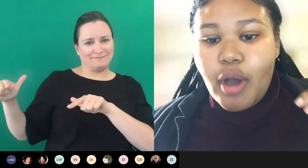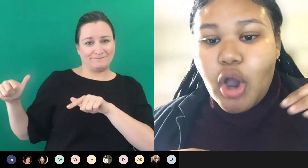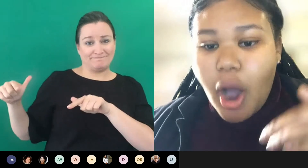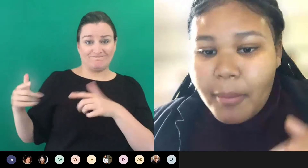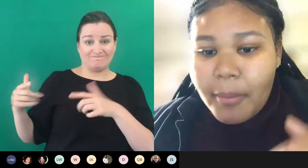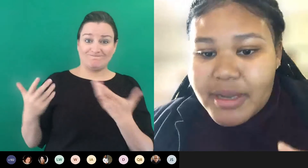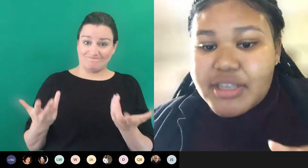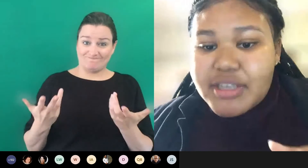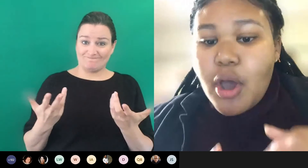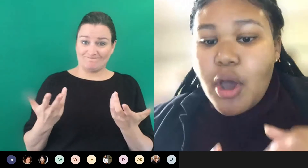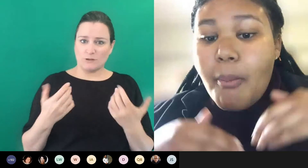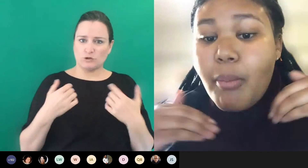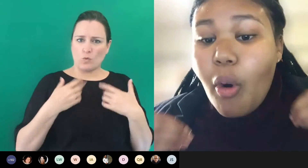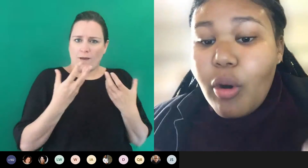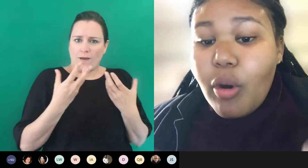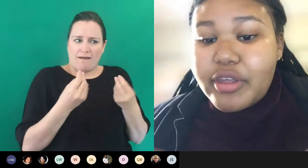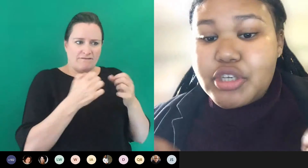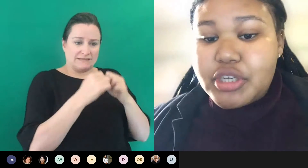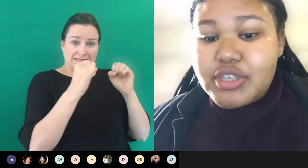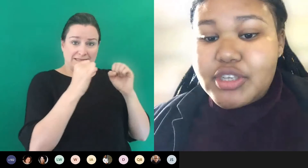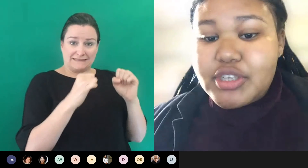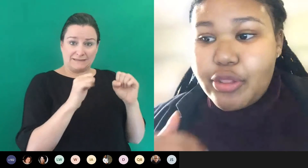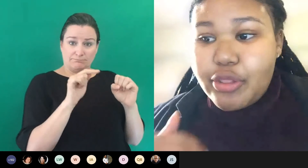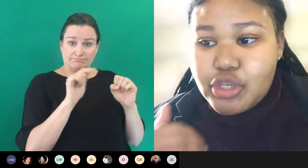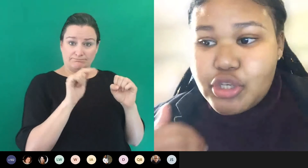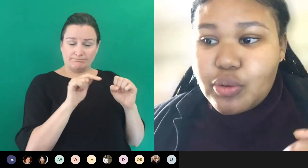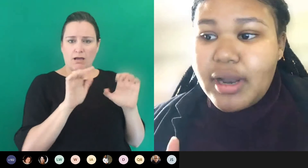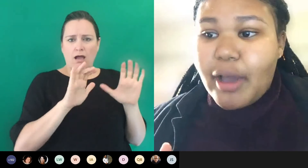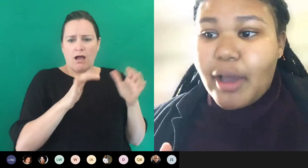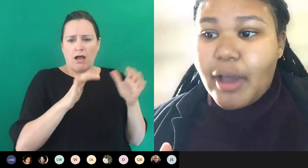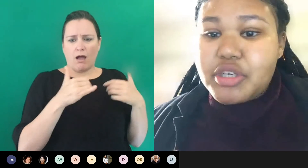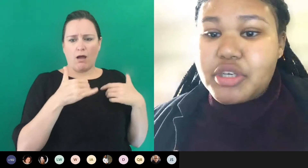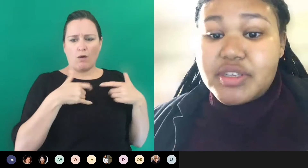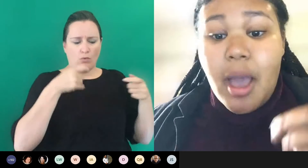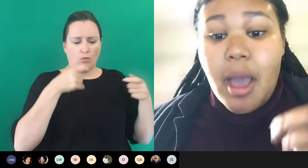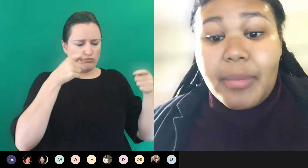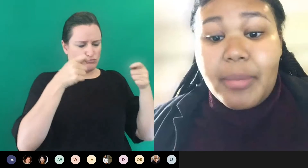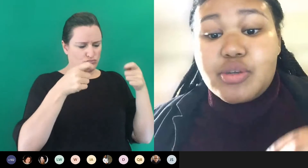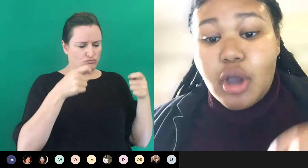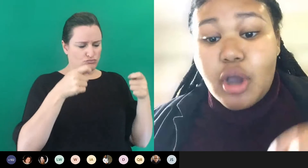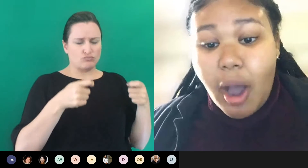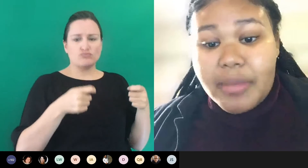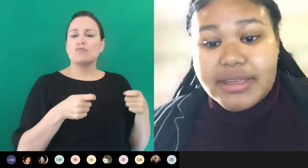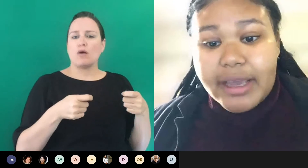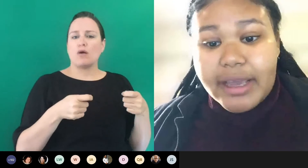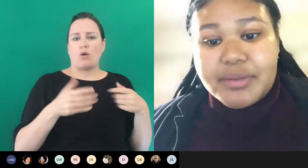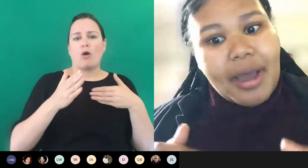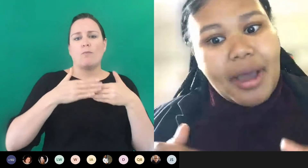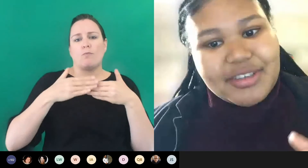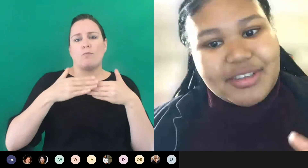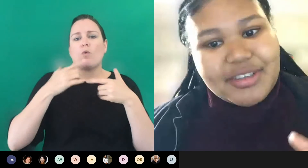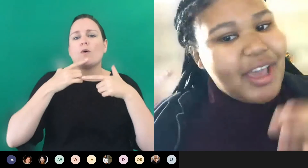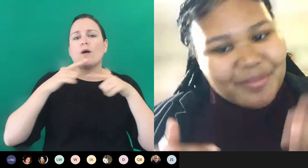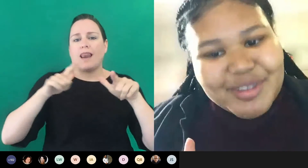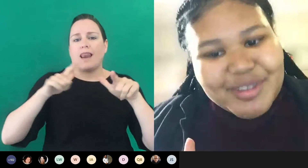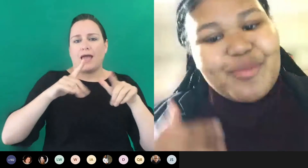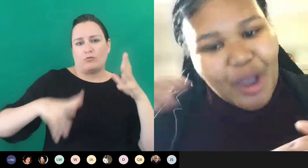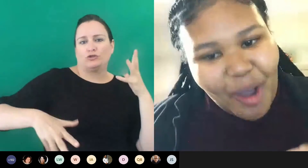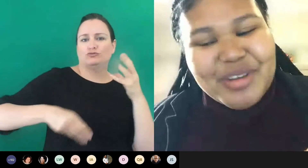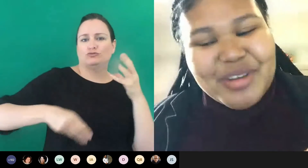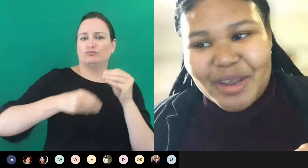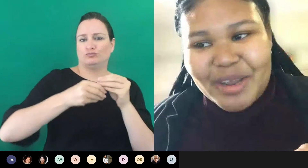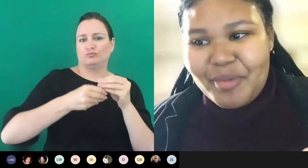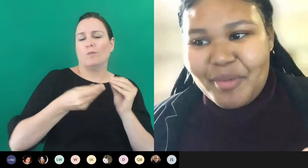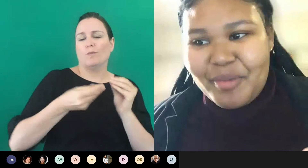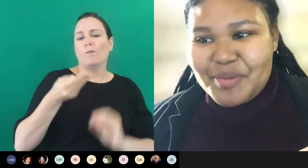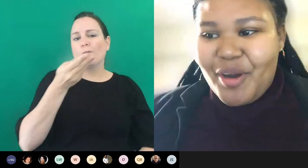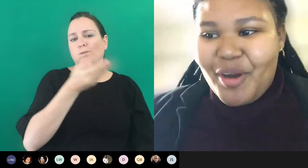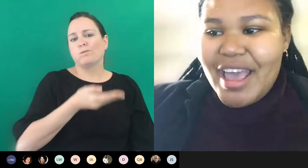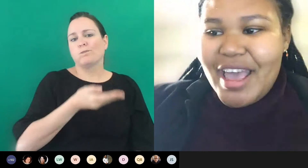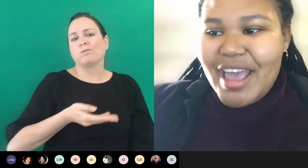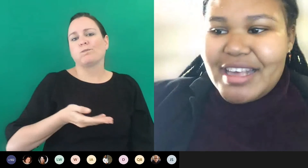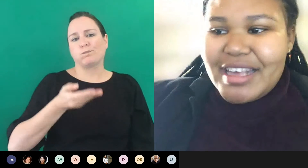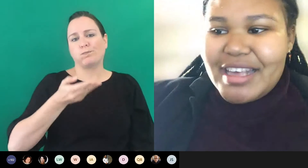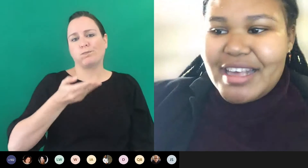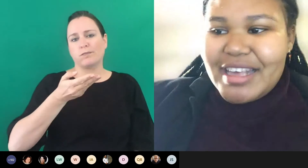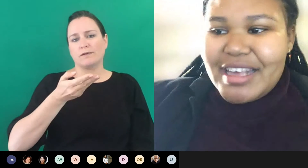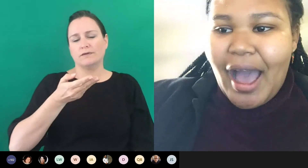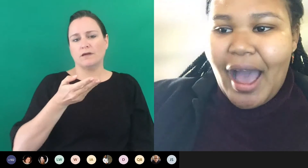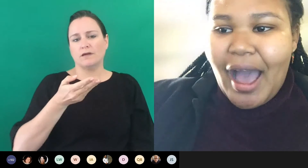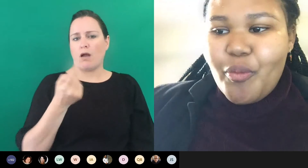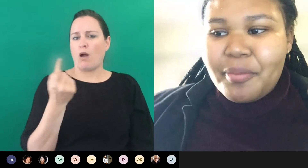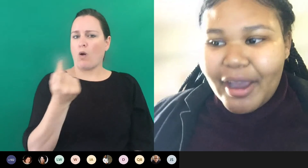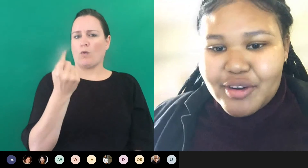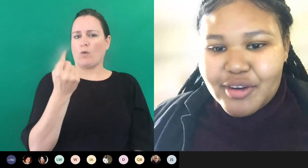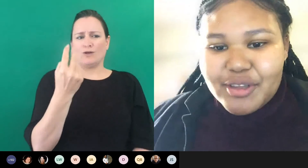to, accommodate more than just the two languages, but to accommodate accommodate much more.